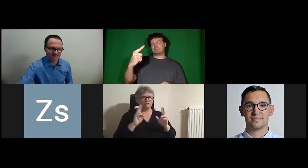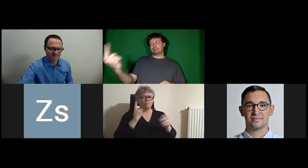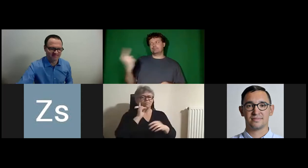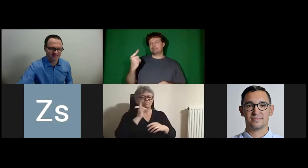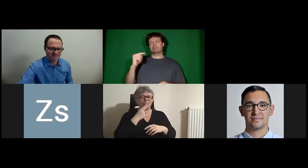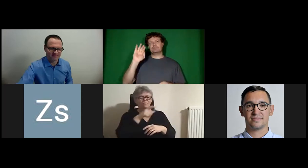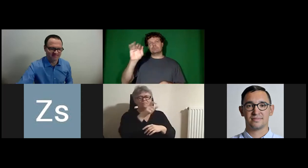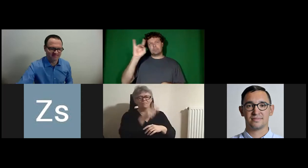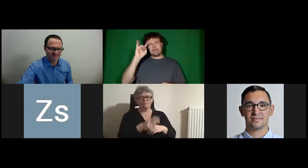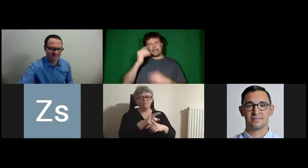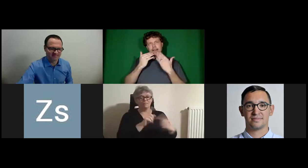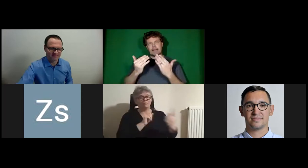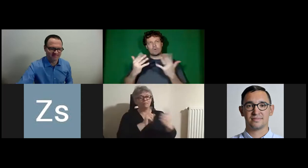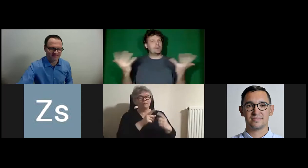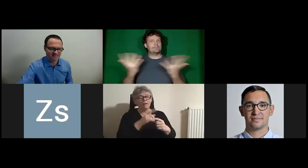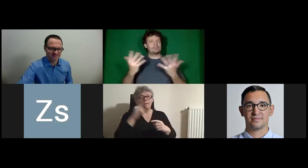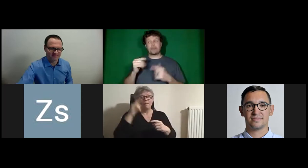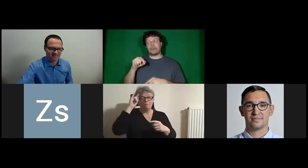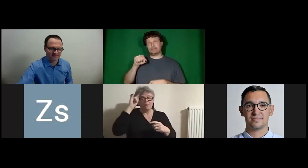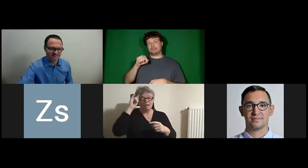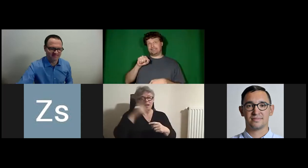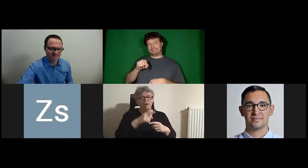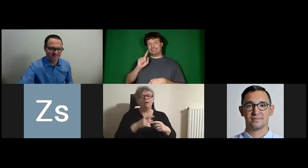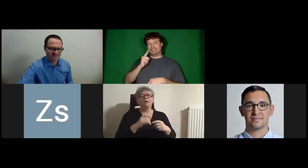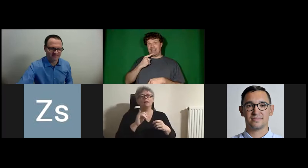lasting 4 weeks in this show.